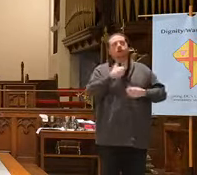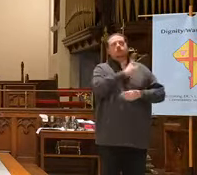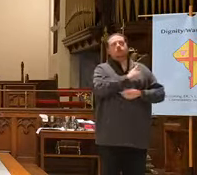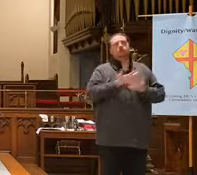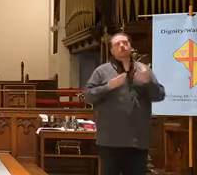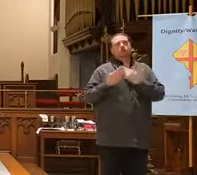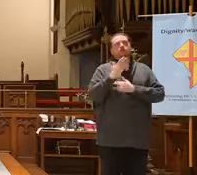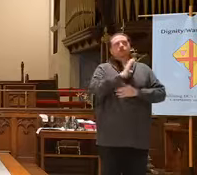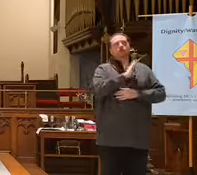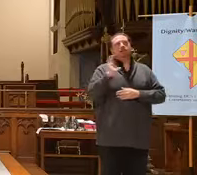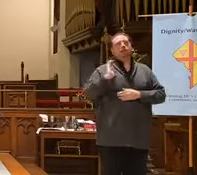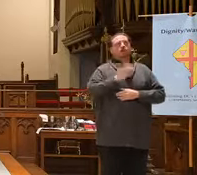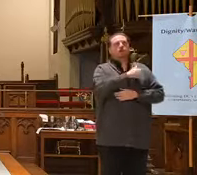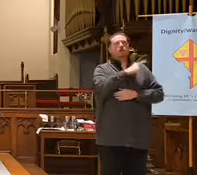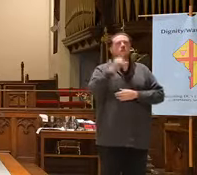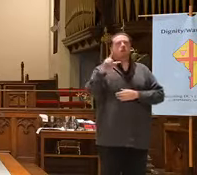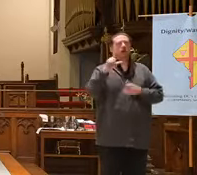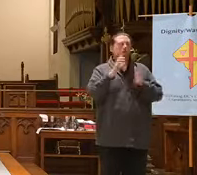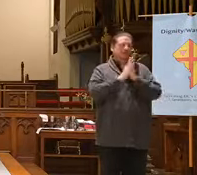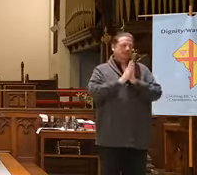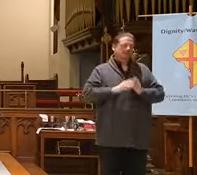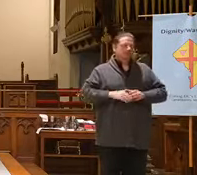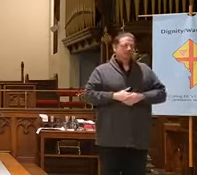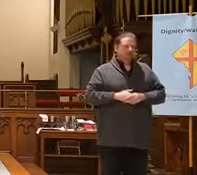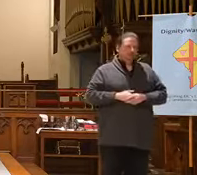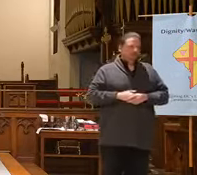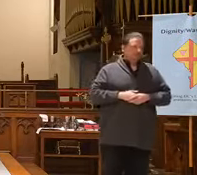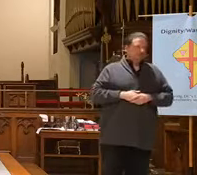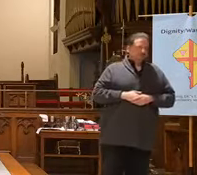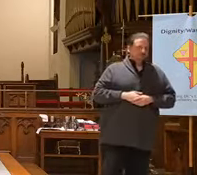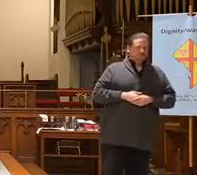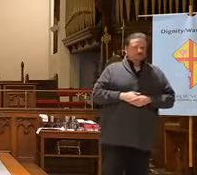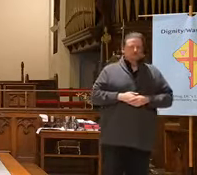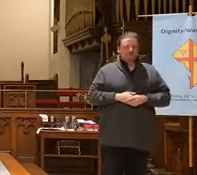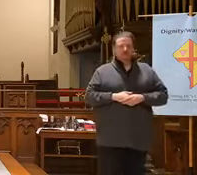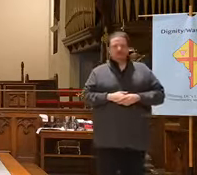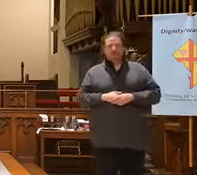Through Christ our Lord. Amen.